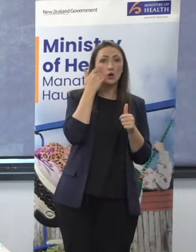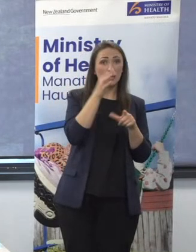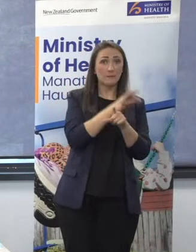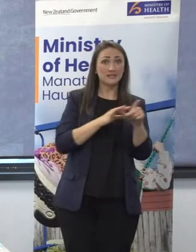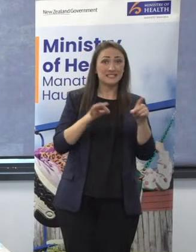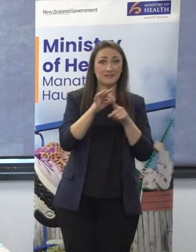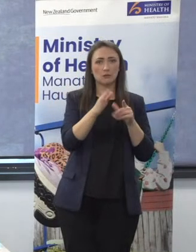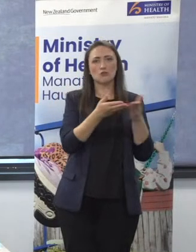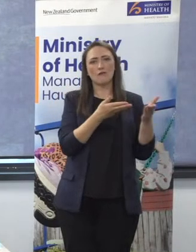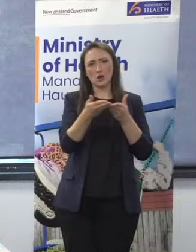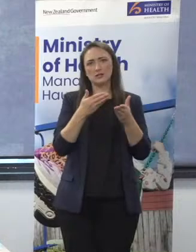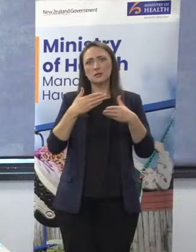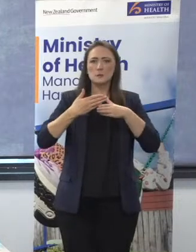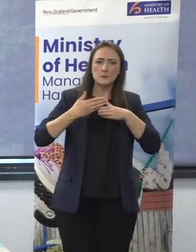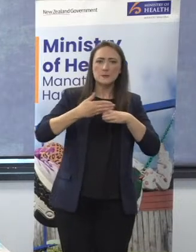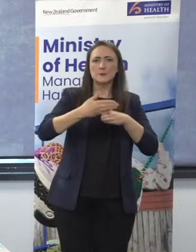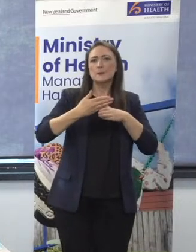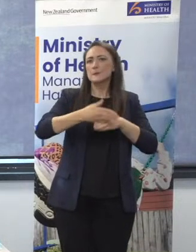gaps.